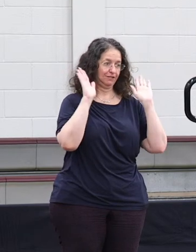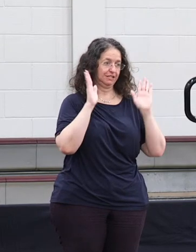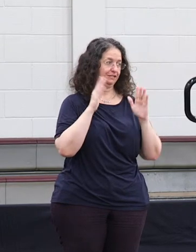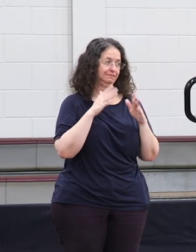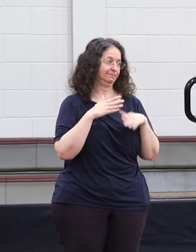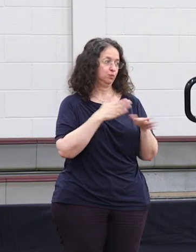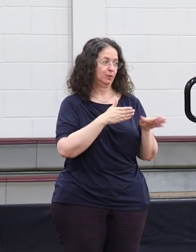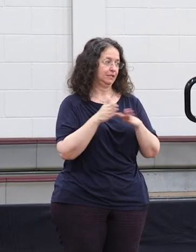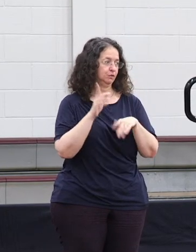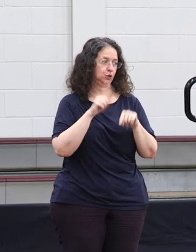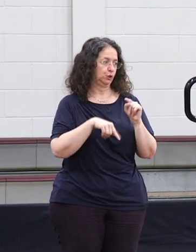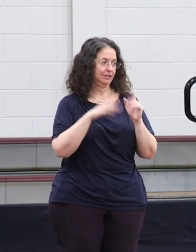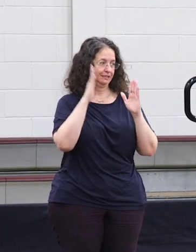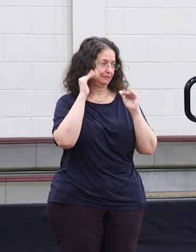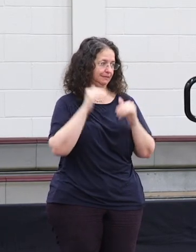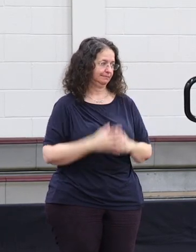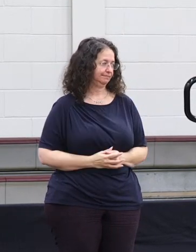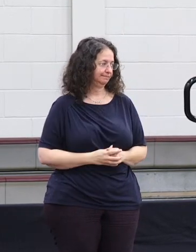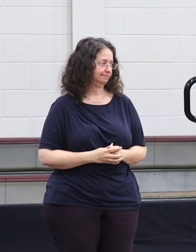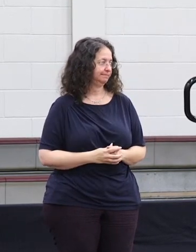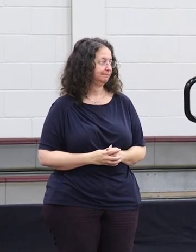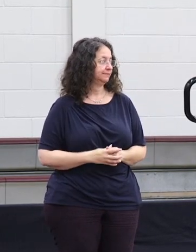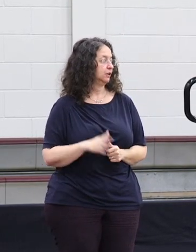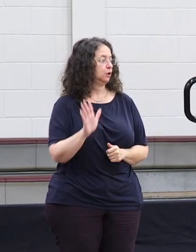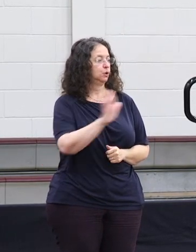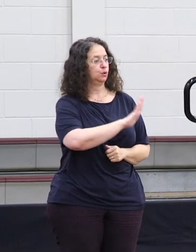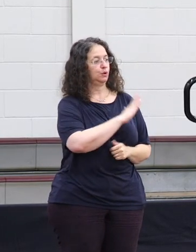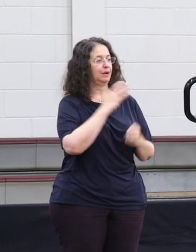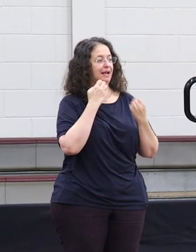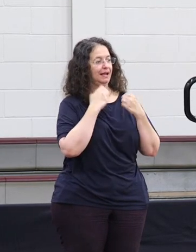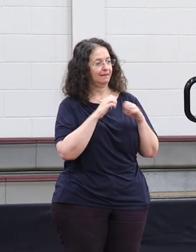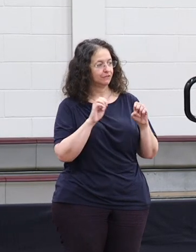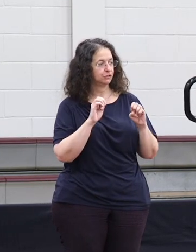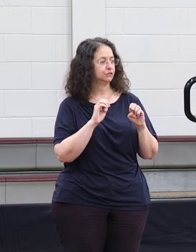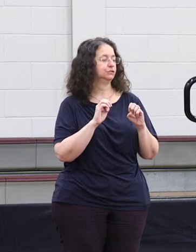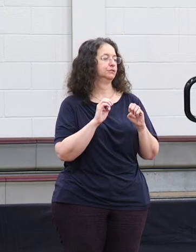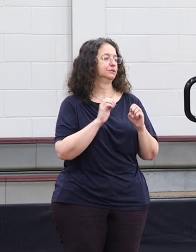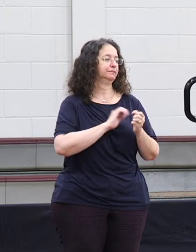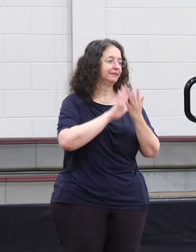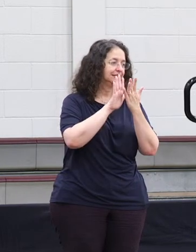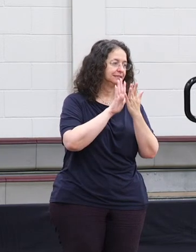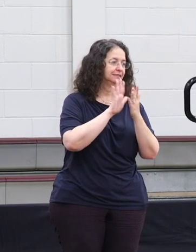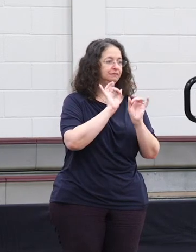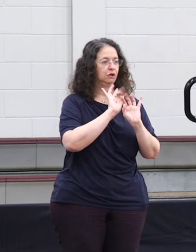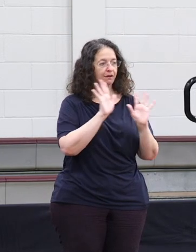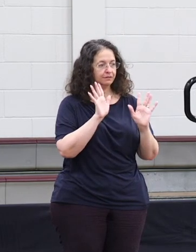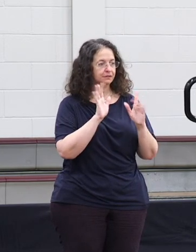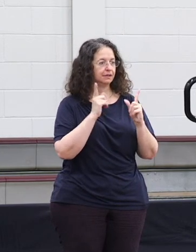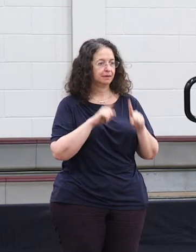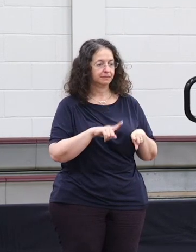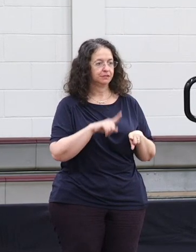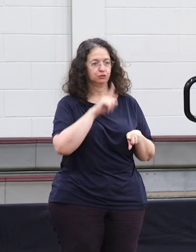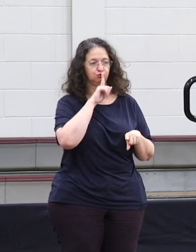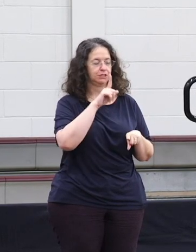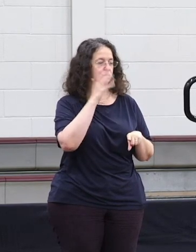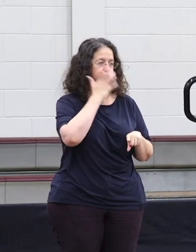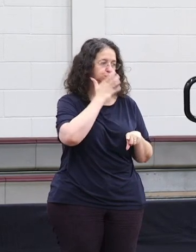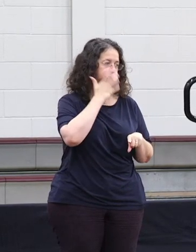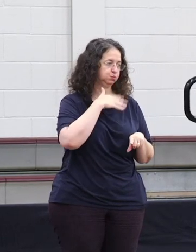we could never have expected. Your efforts in the face of adversity have been nothing shy of